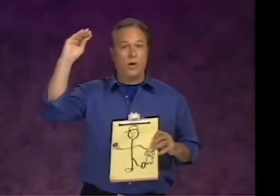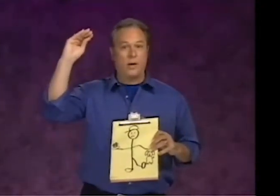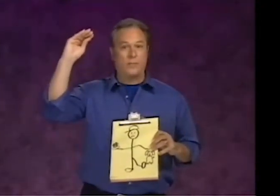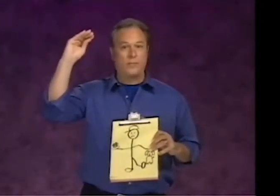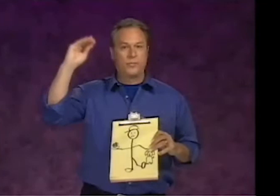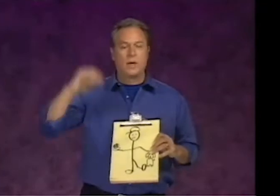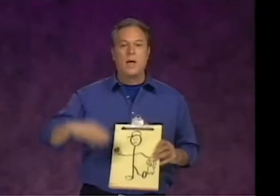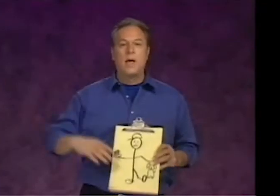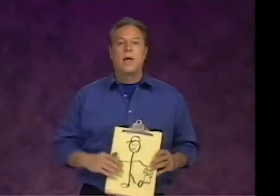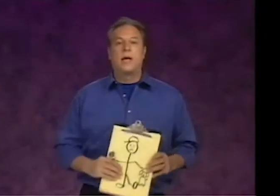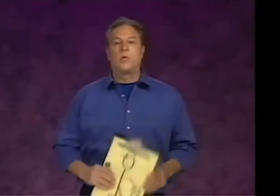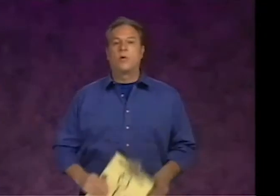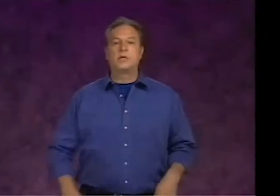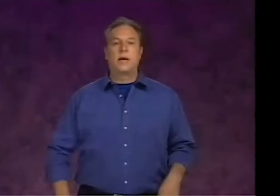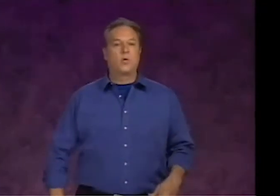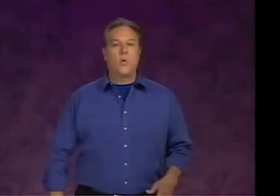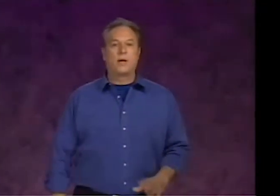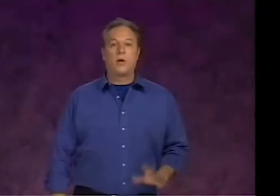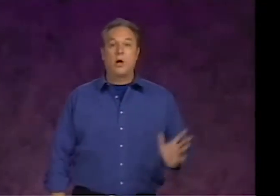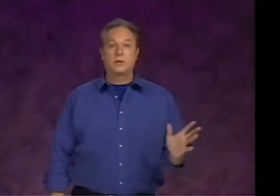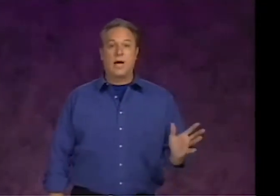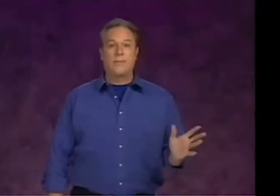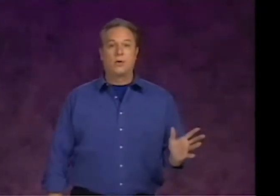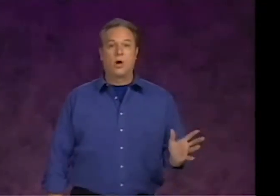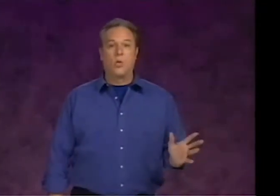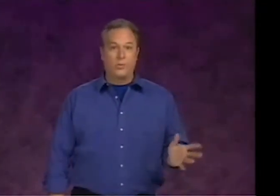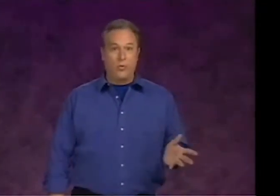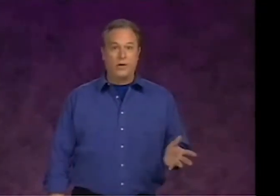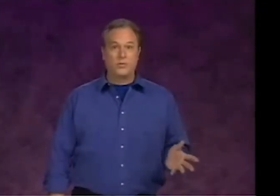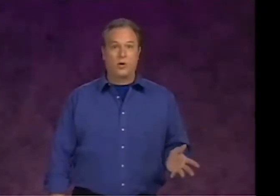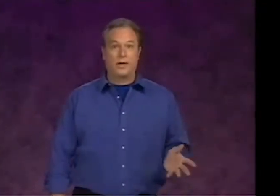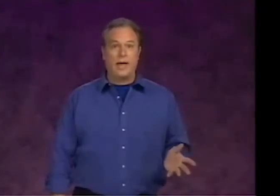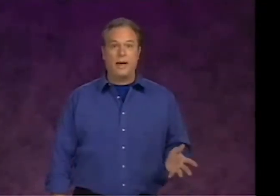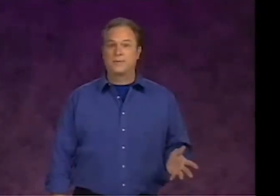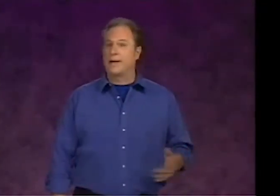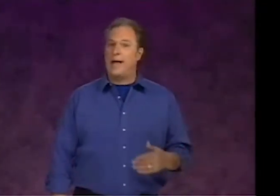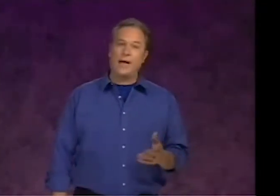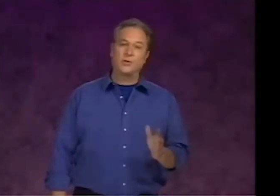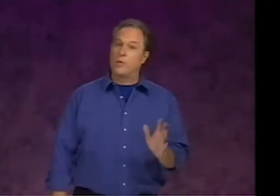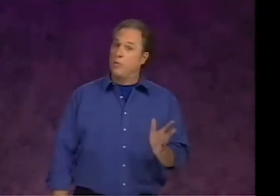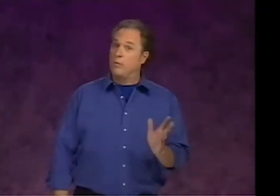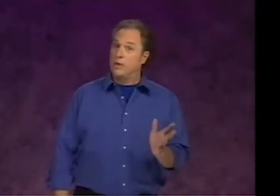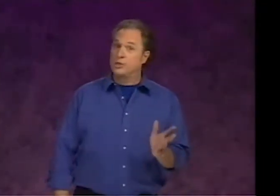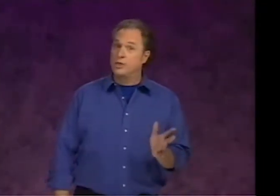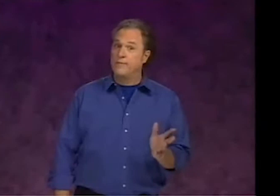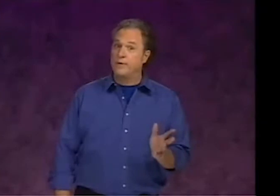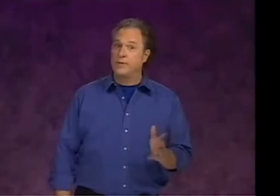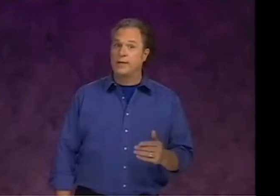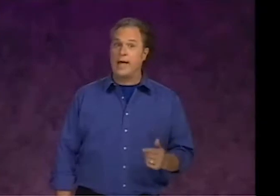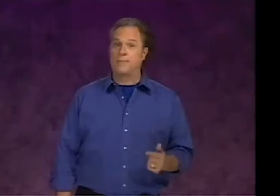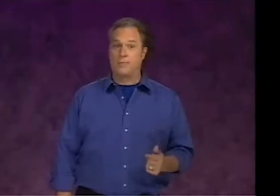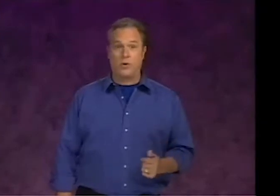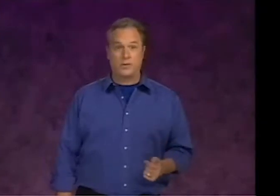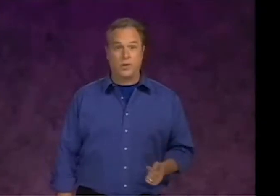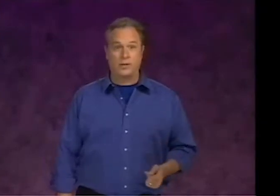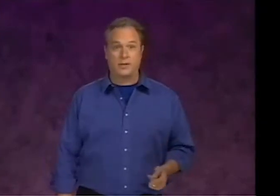boy. It originated quite a long time ago when boys wore caps that actually weren't much different than caps boys wear